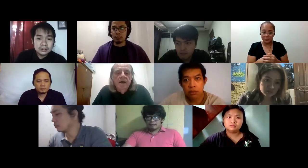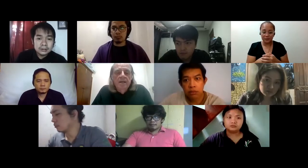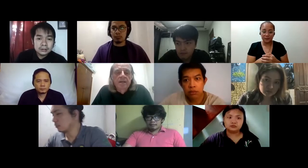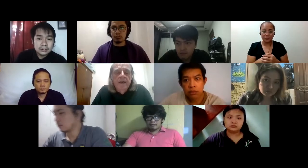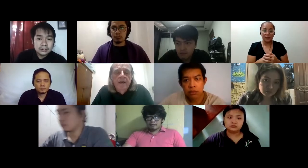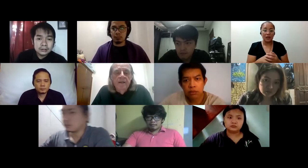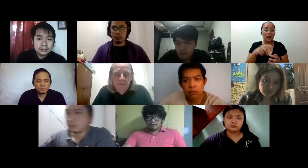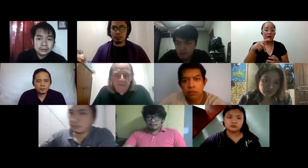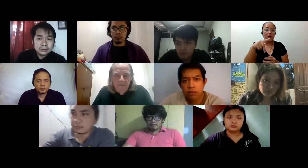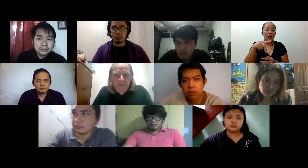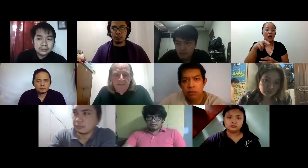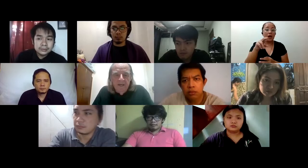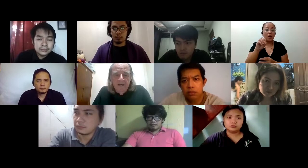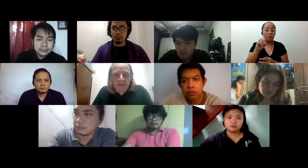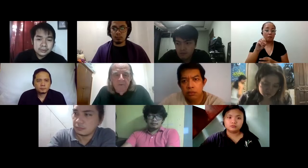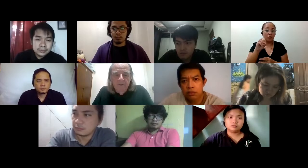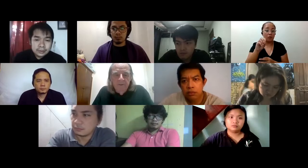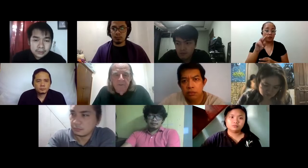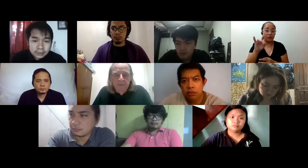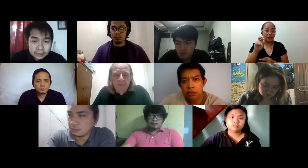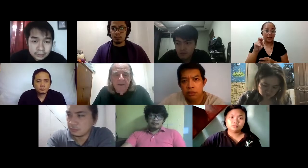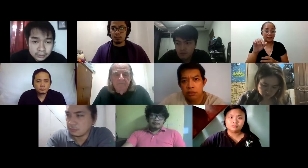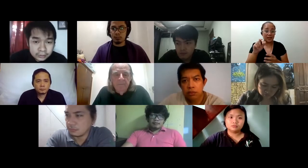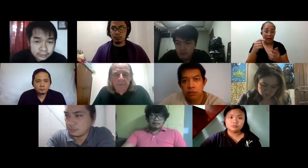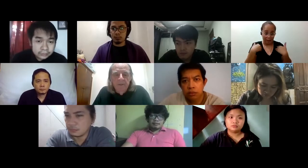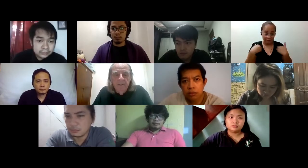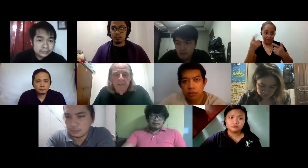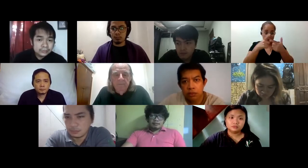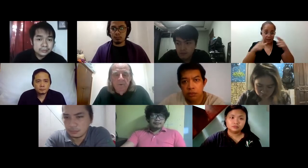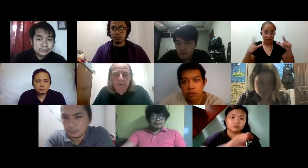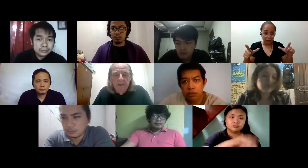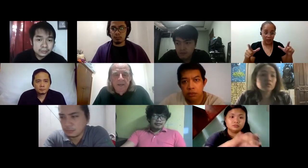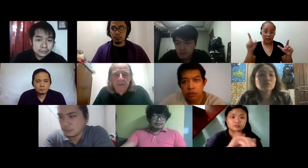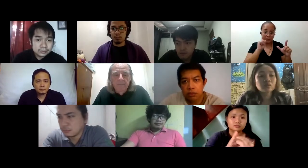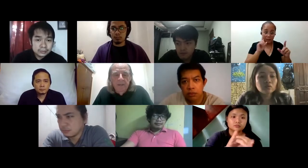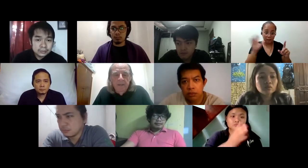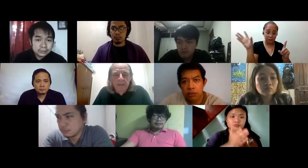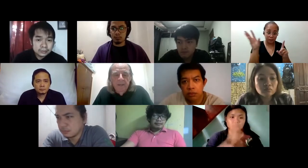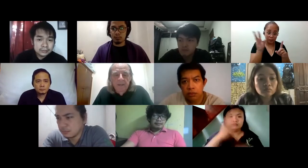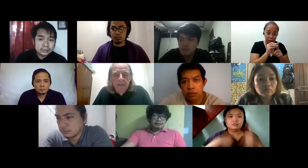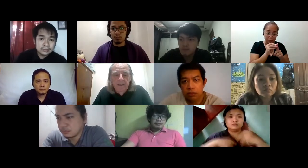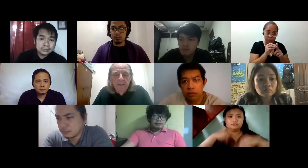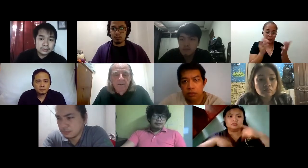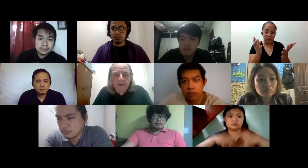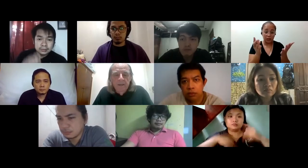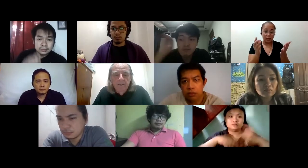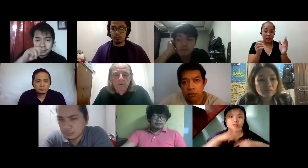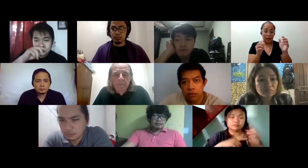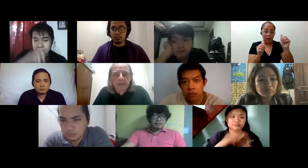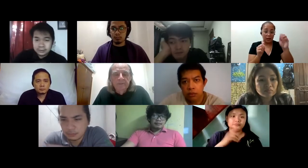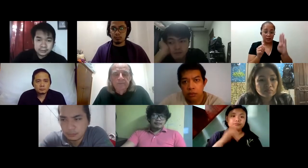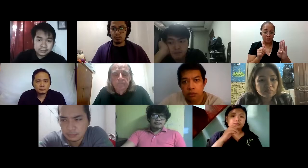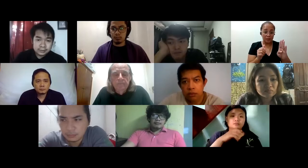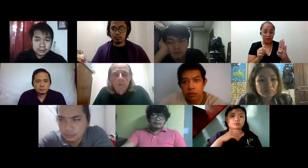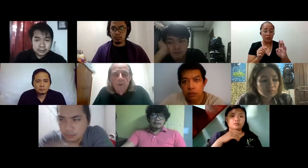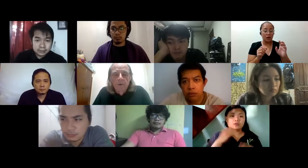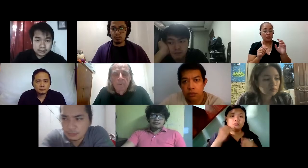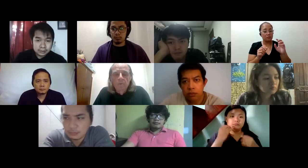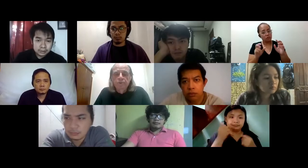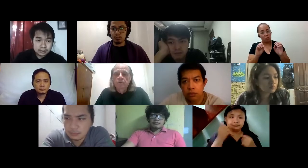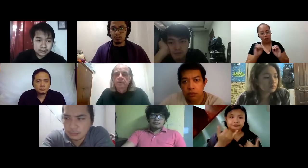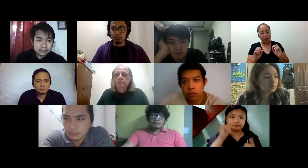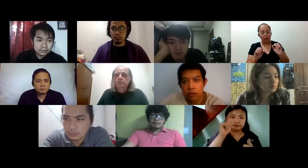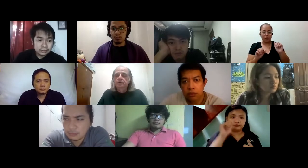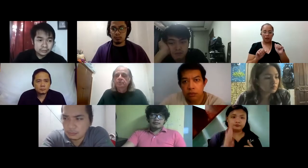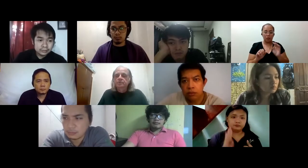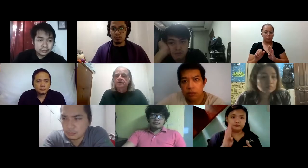Providence Island has a sign language, deaf community, both A and B, neither A nor B.